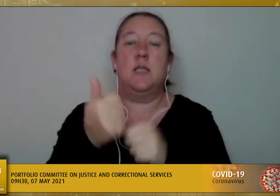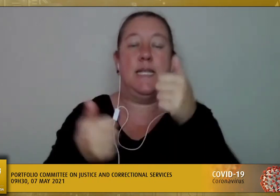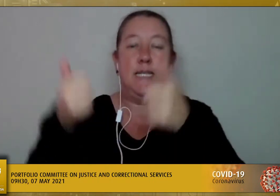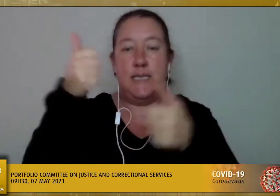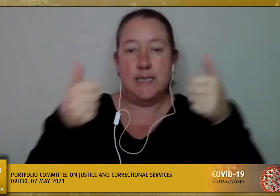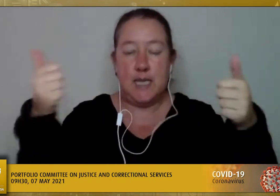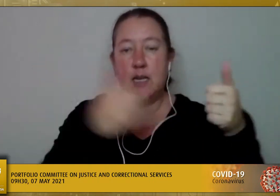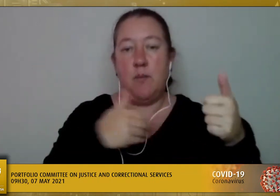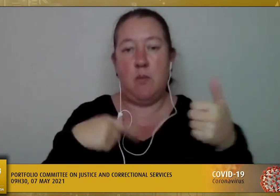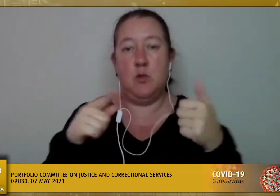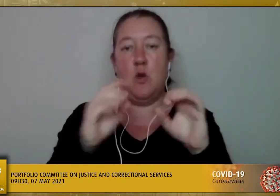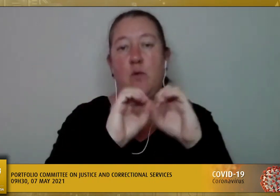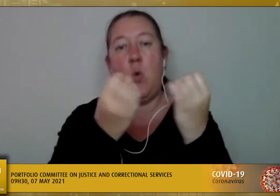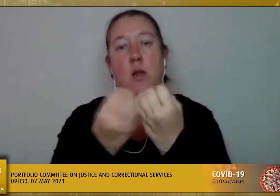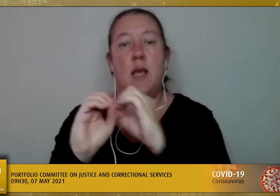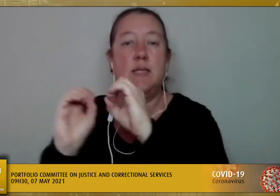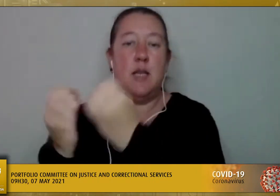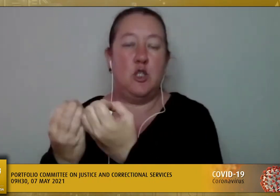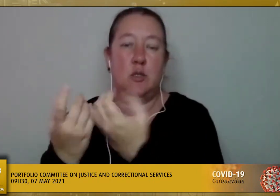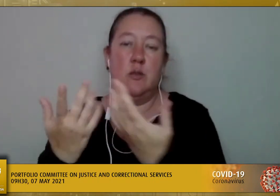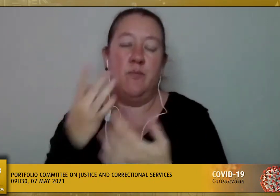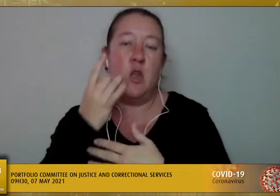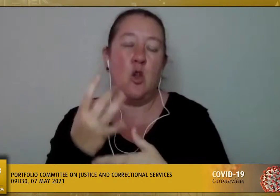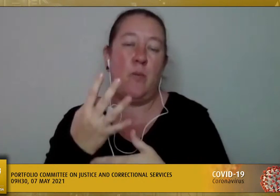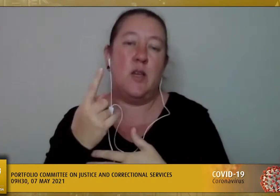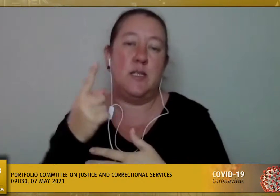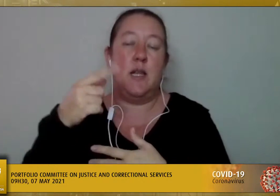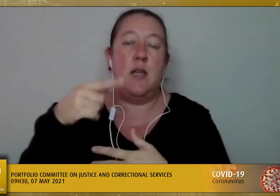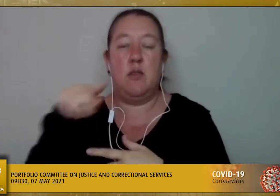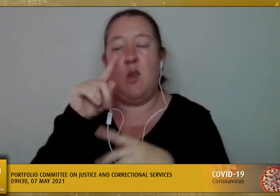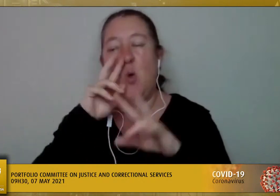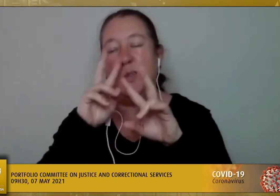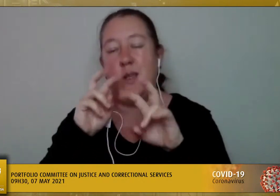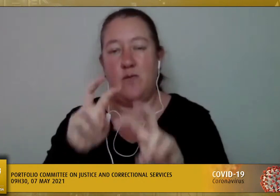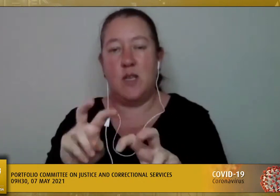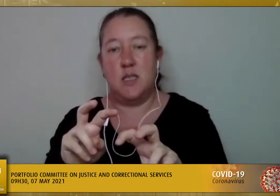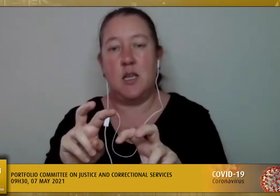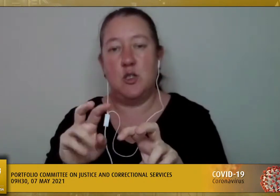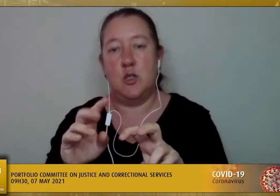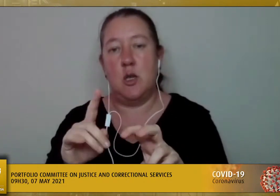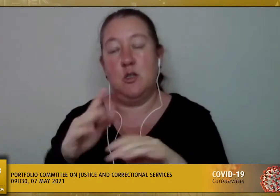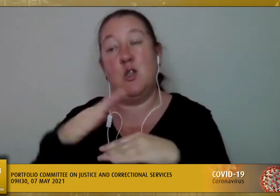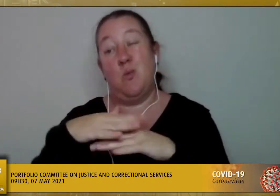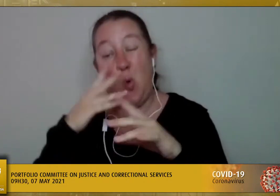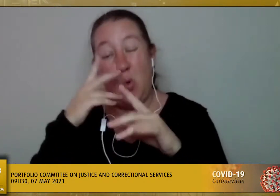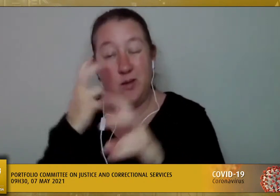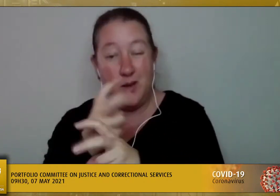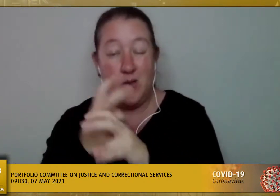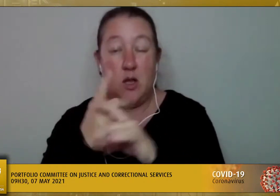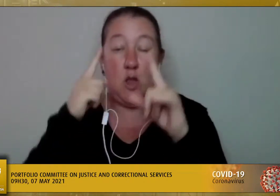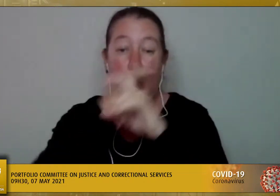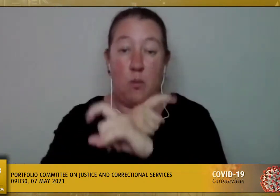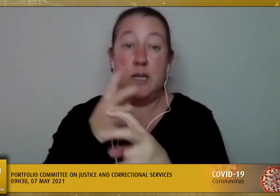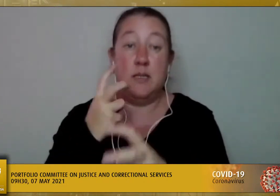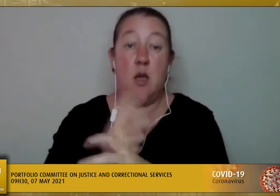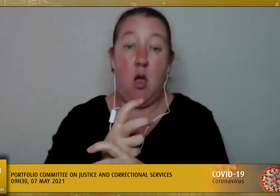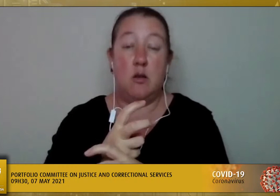of organizations and obviously those investigations are much more difficult they're complex they're